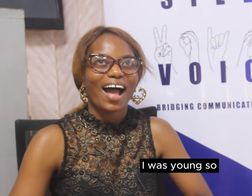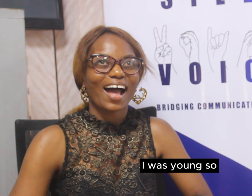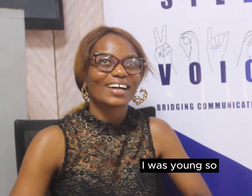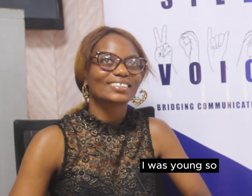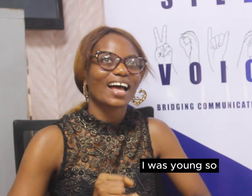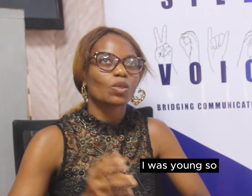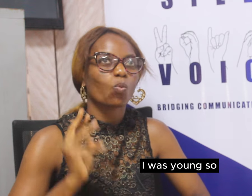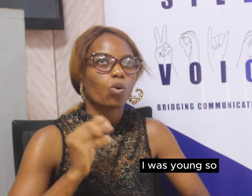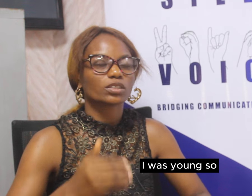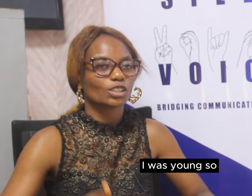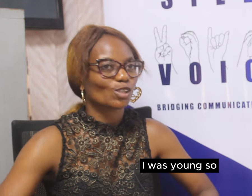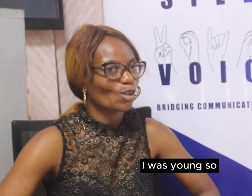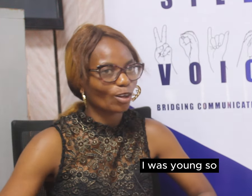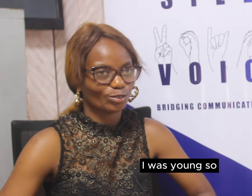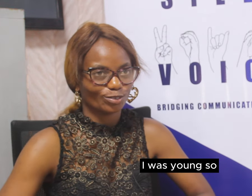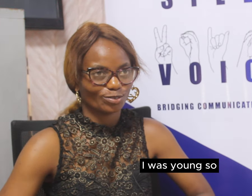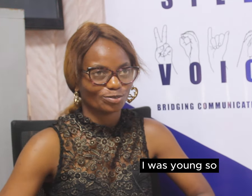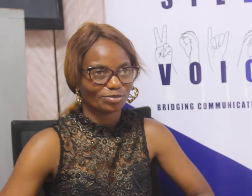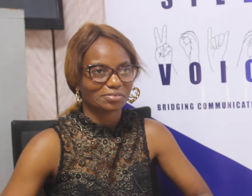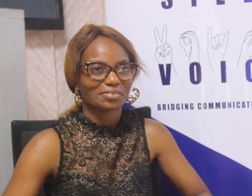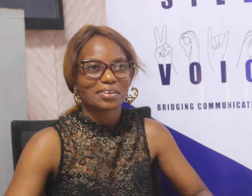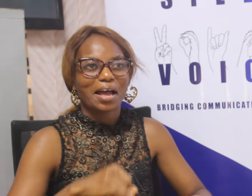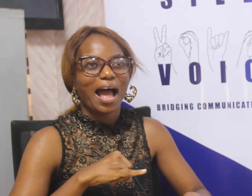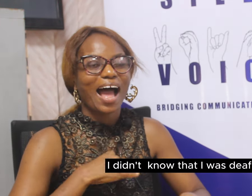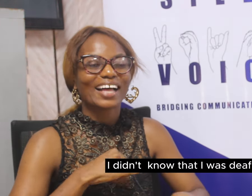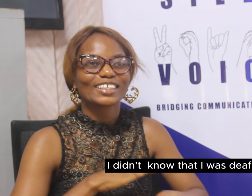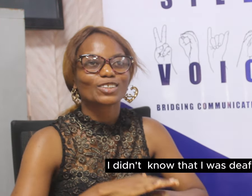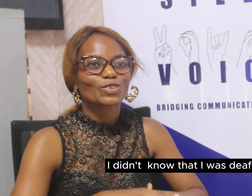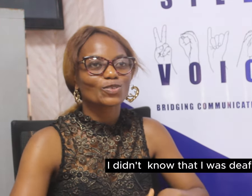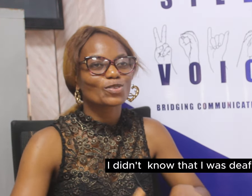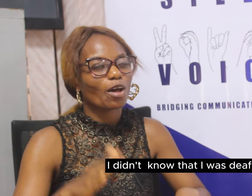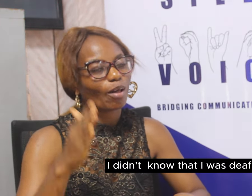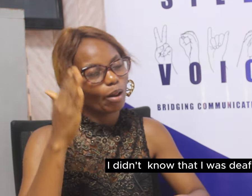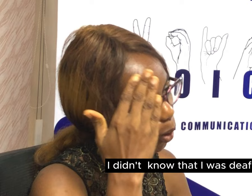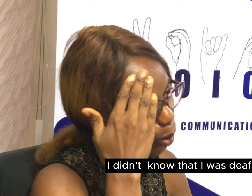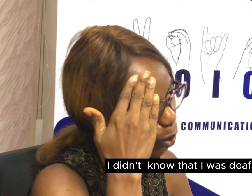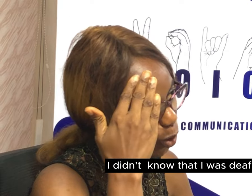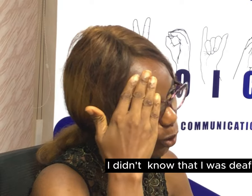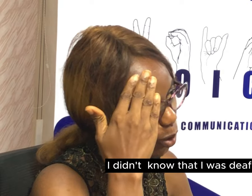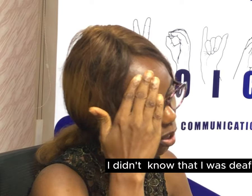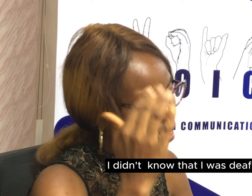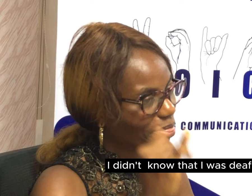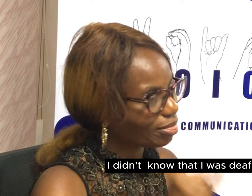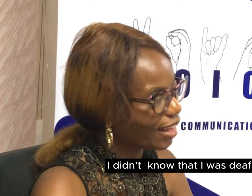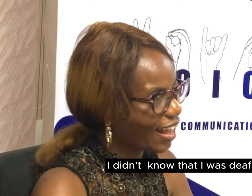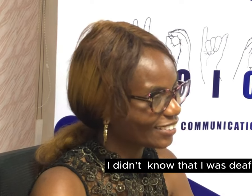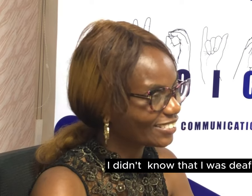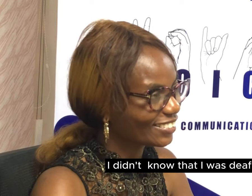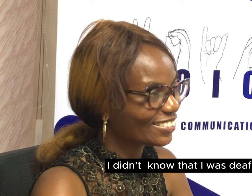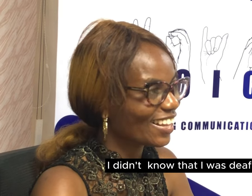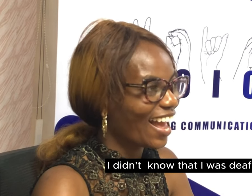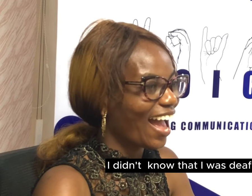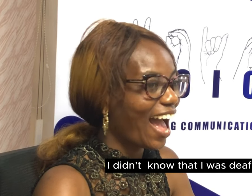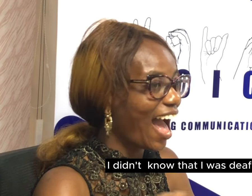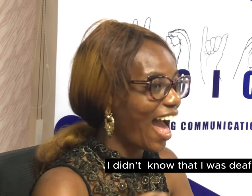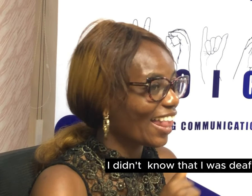Okay. As an inverted tongue, I see the low bed and